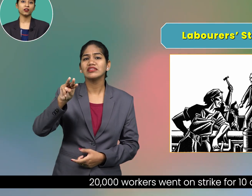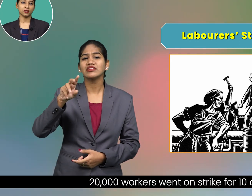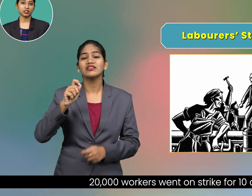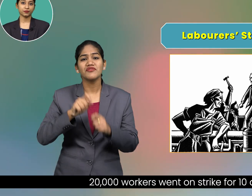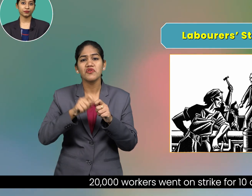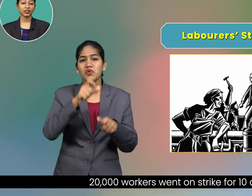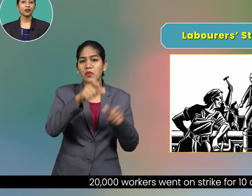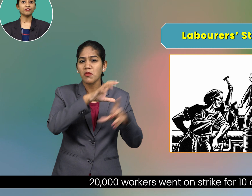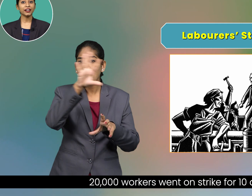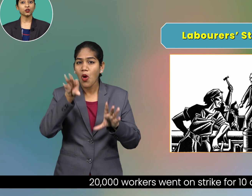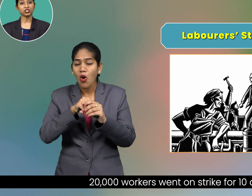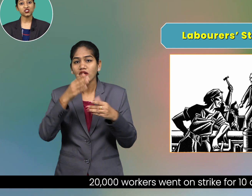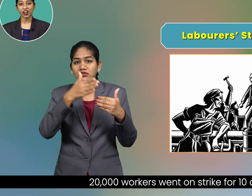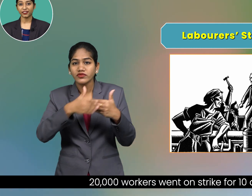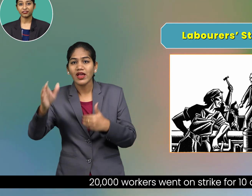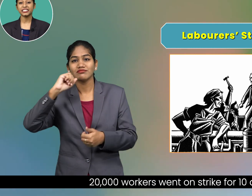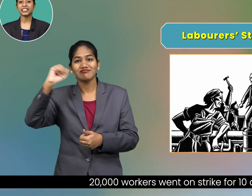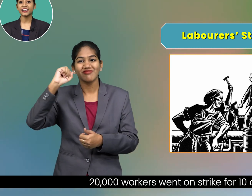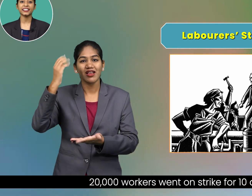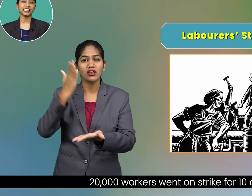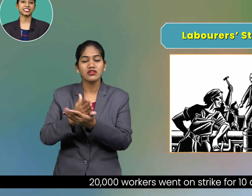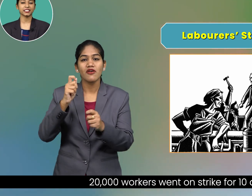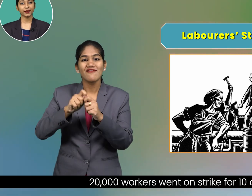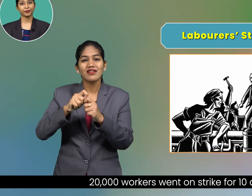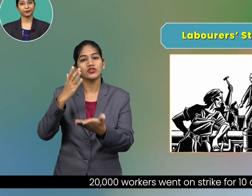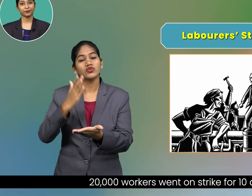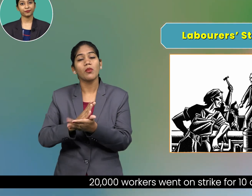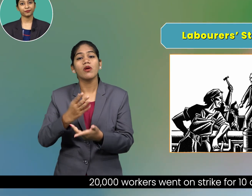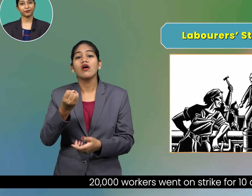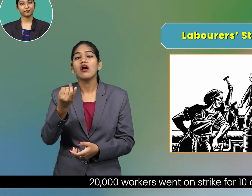20,000 workers went on strike for 10 days.